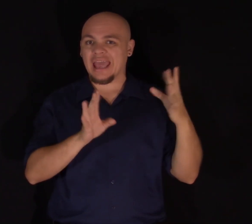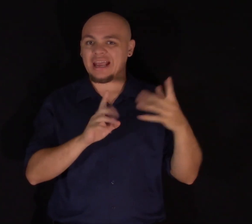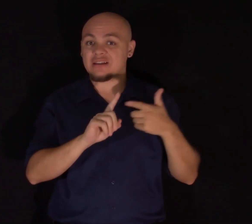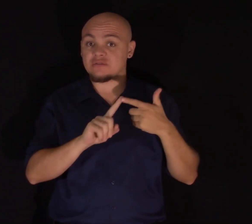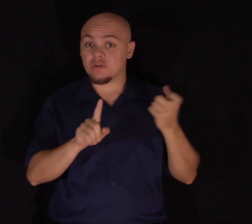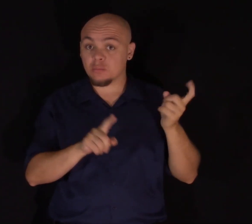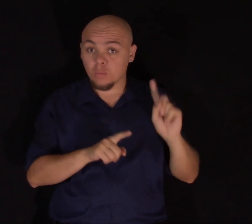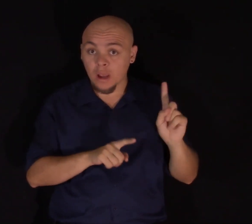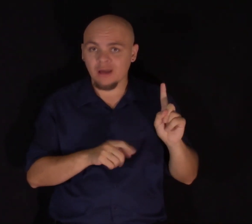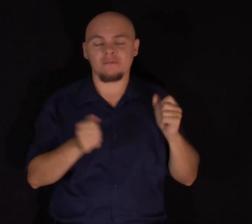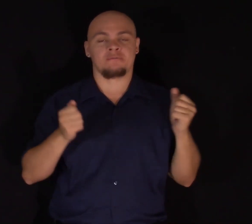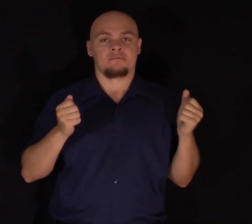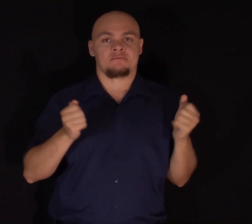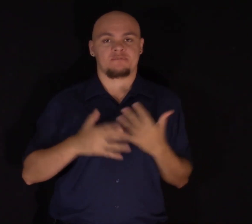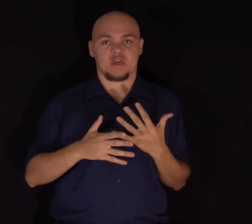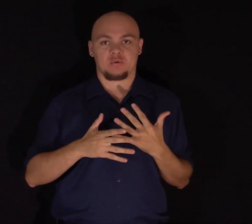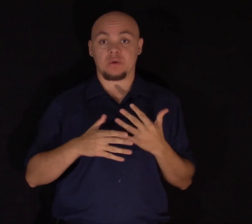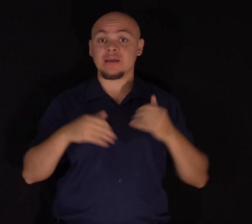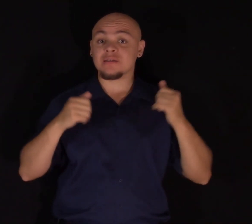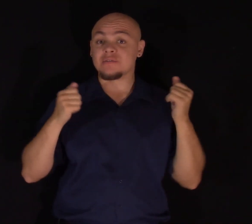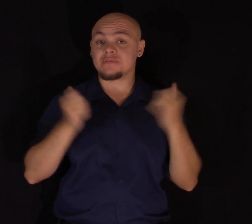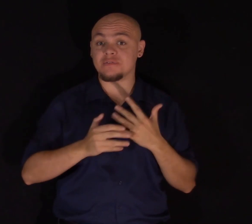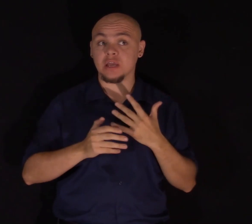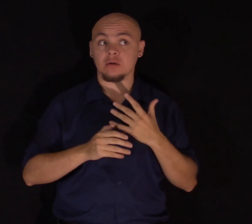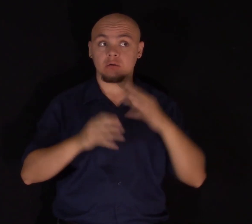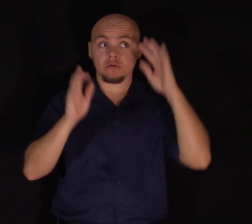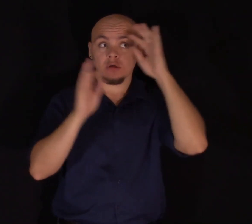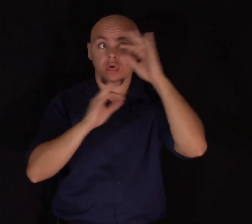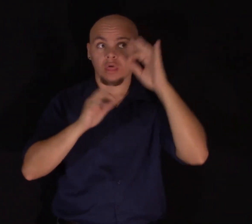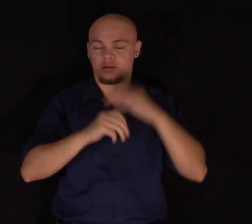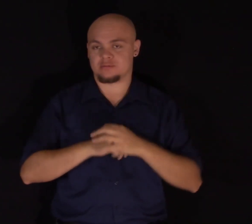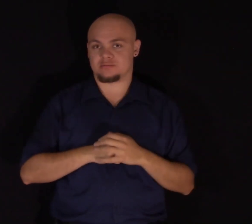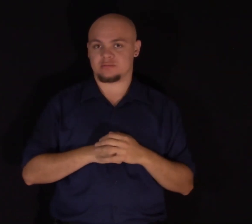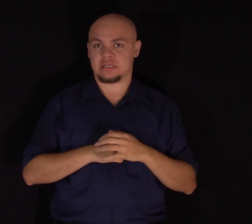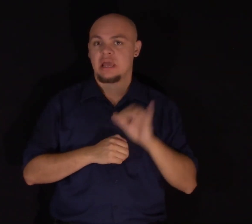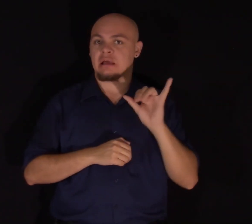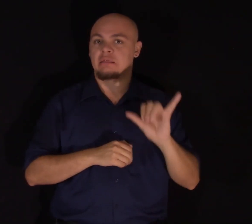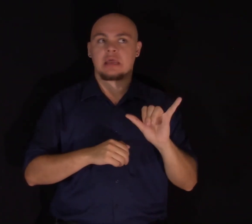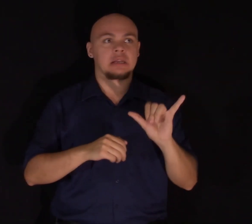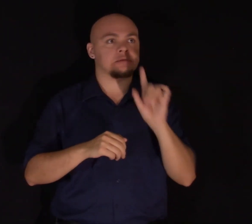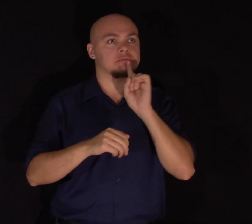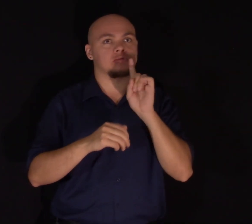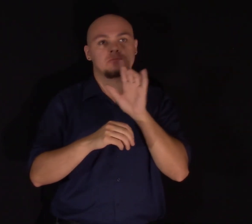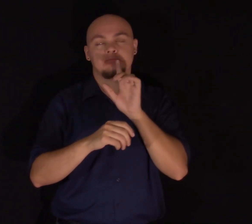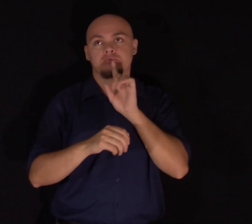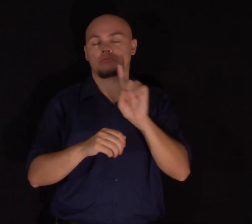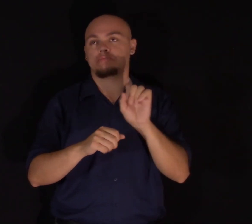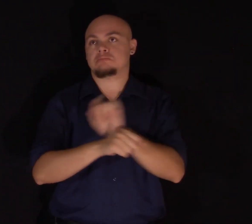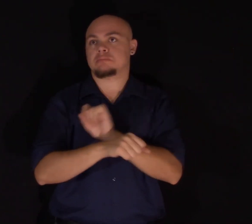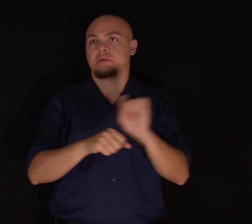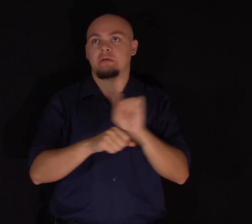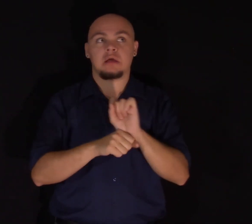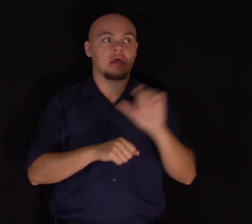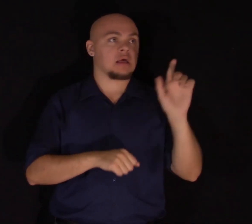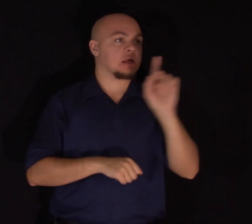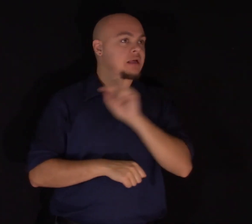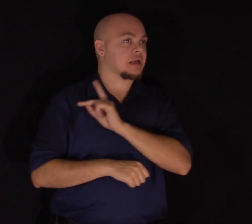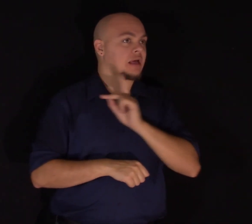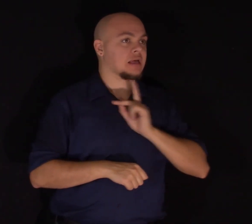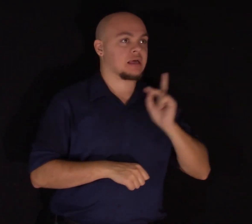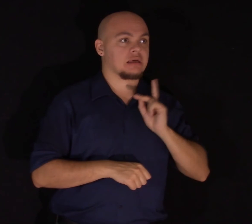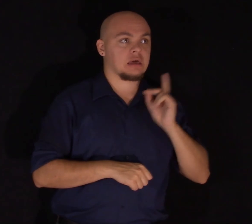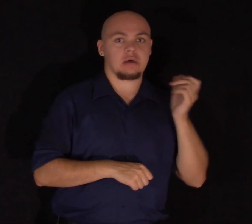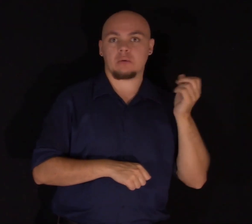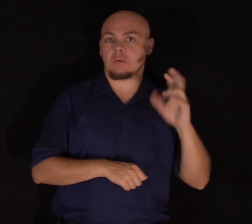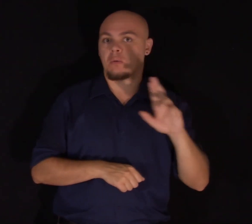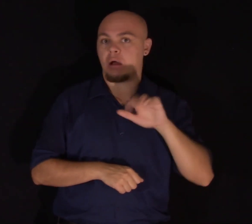fear of the unknown, and I think this is all across the board, regardless of whether it's a Klansman or anything else. But he